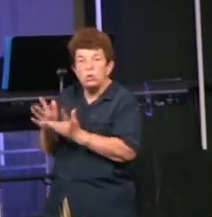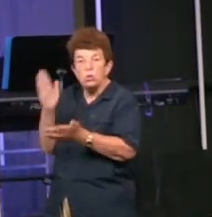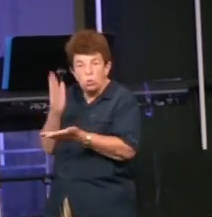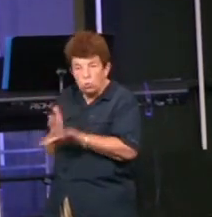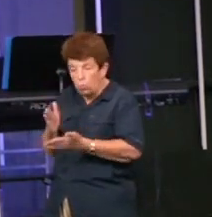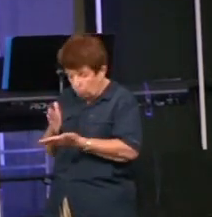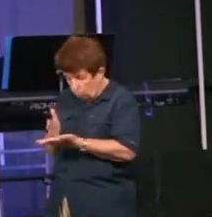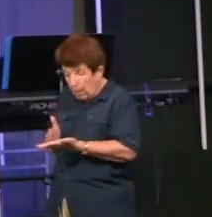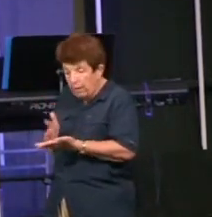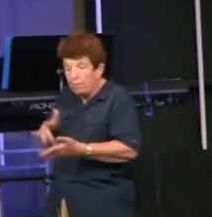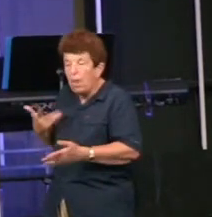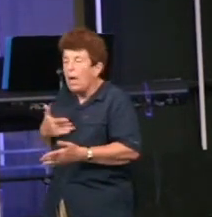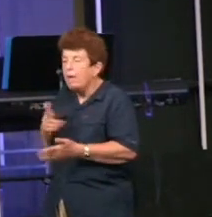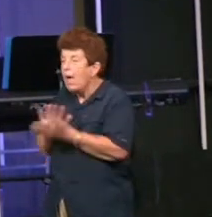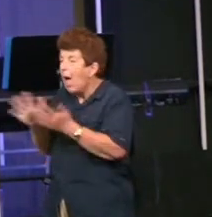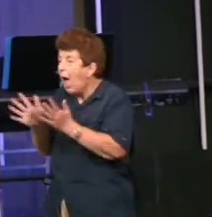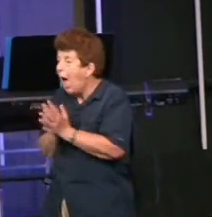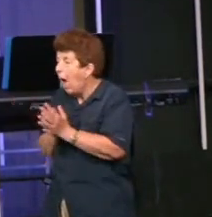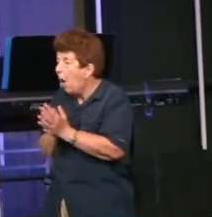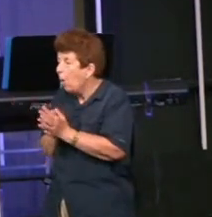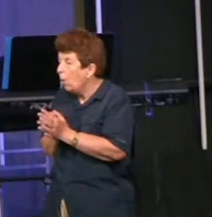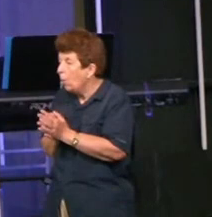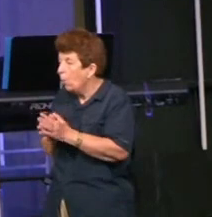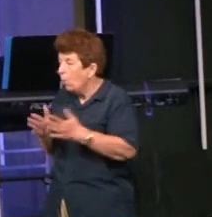life, how well are we fed?